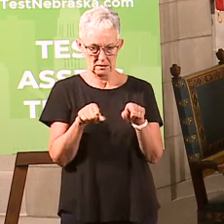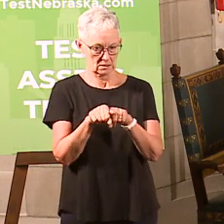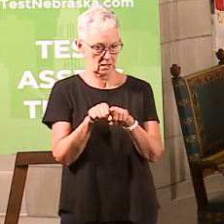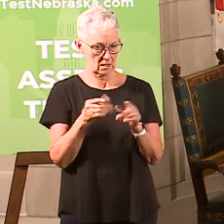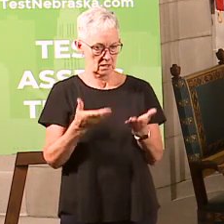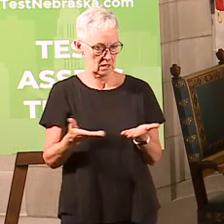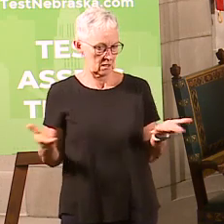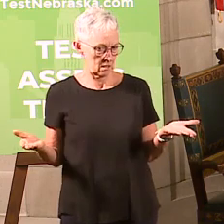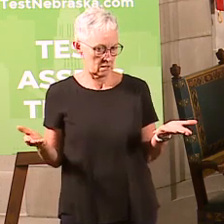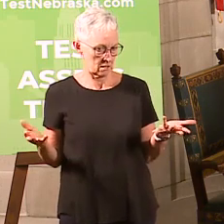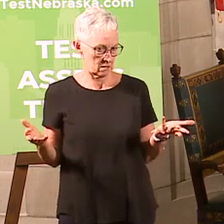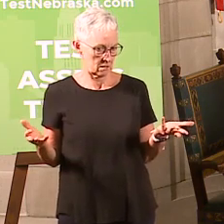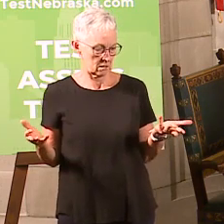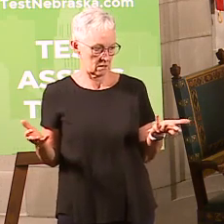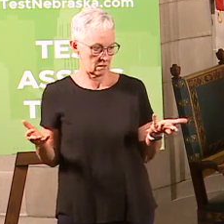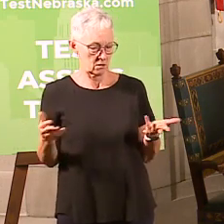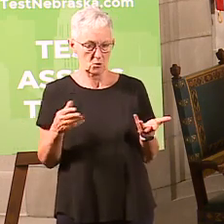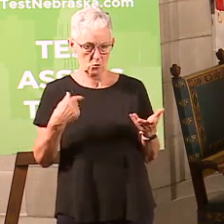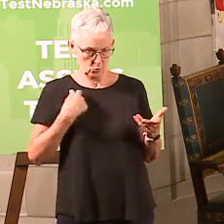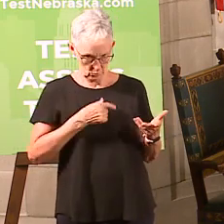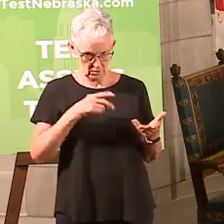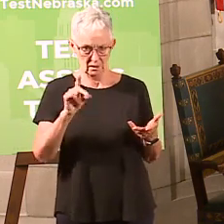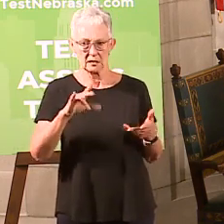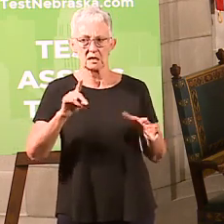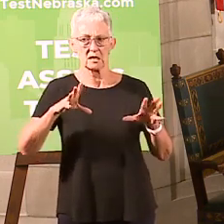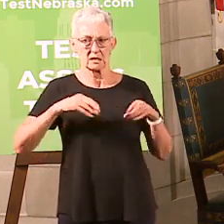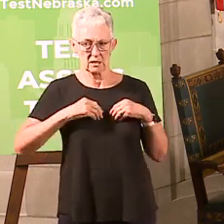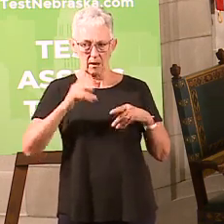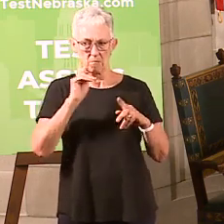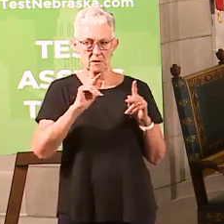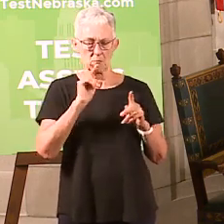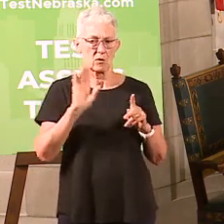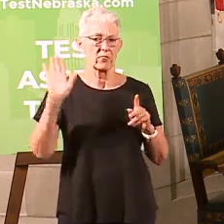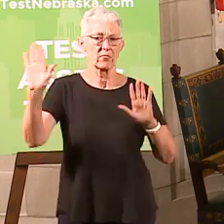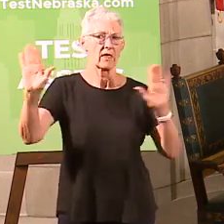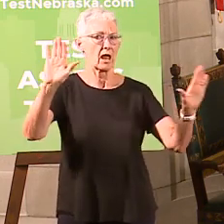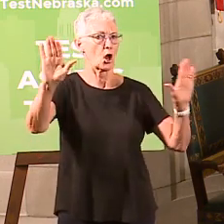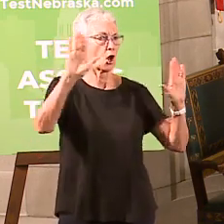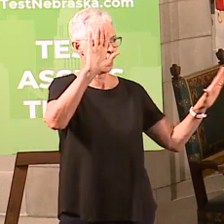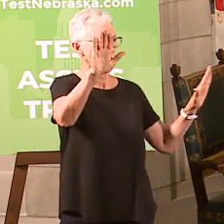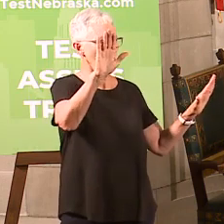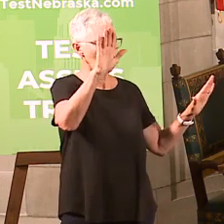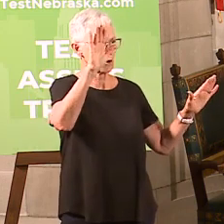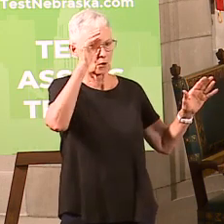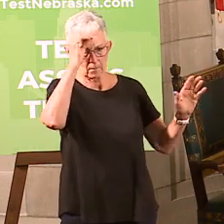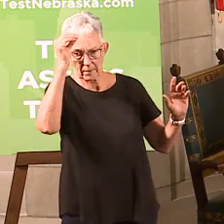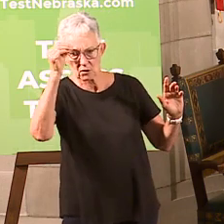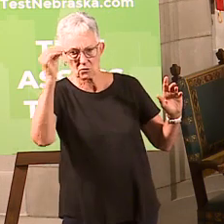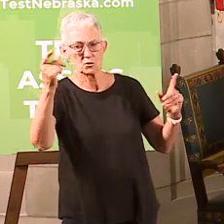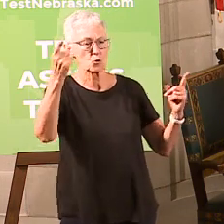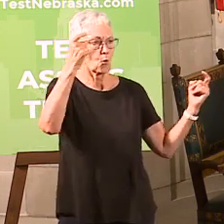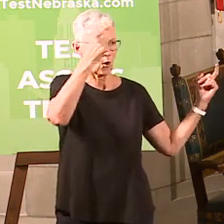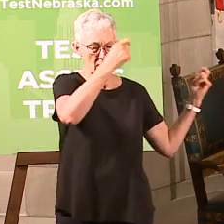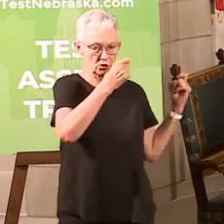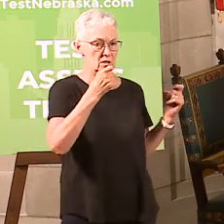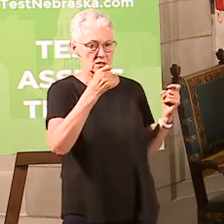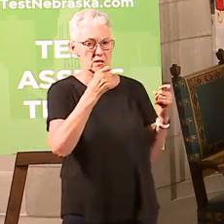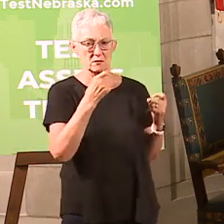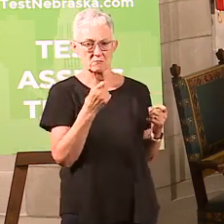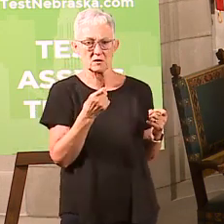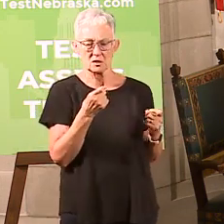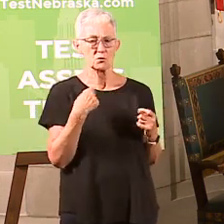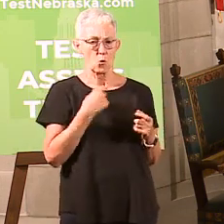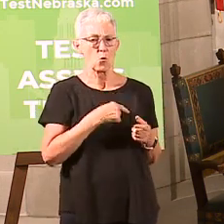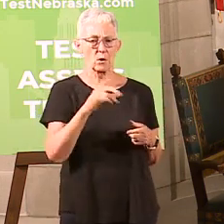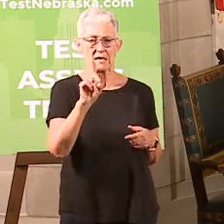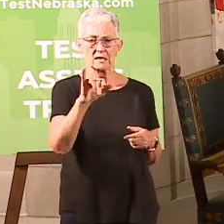about, took comments from people when we talked about the rural broadband as another example. So we have reached out to selected members of the